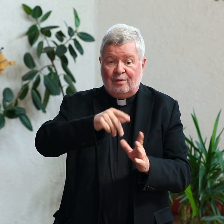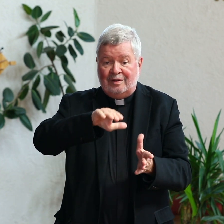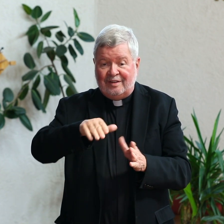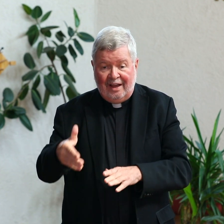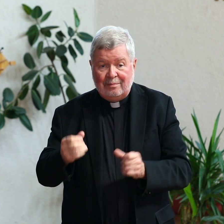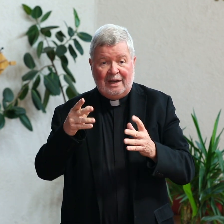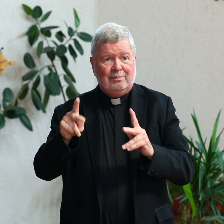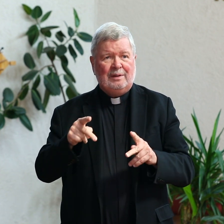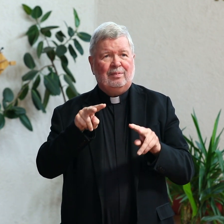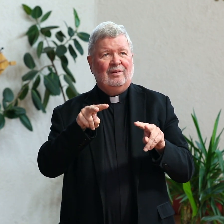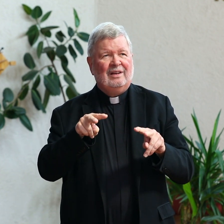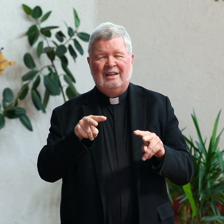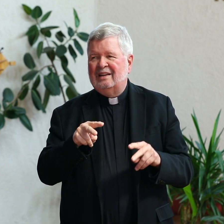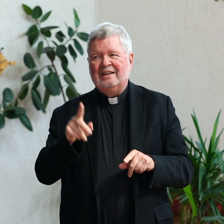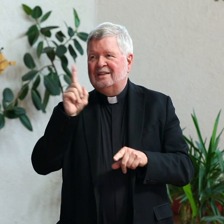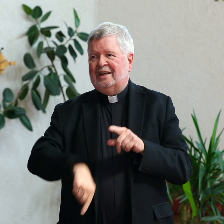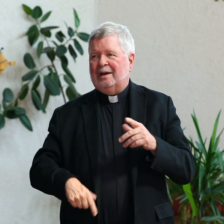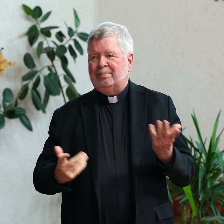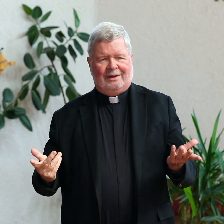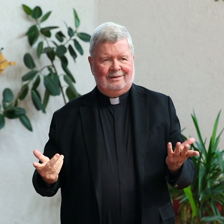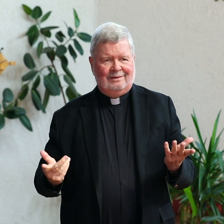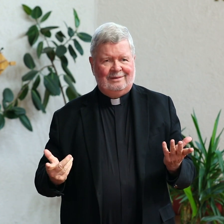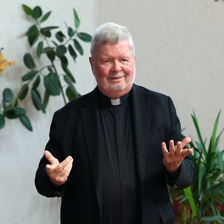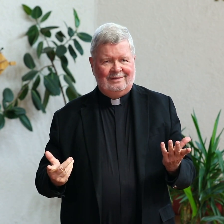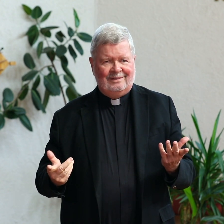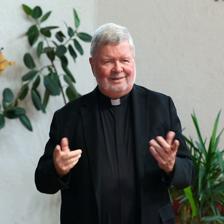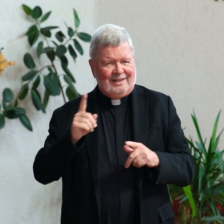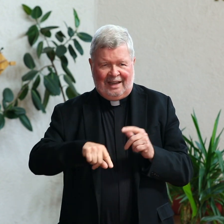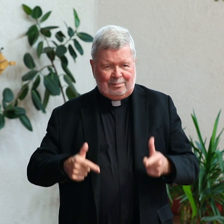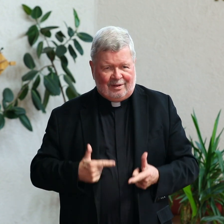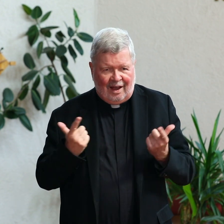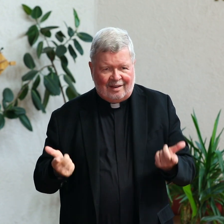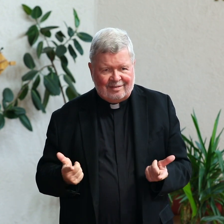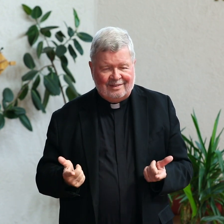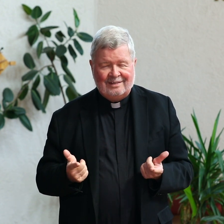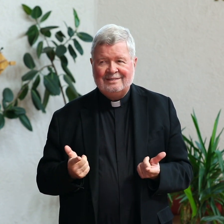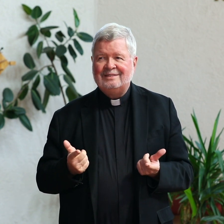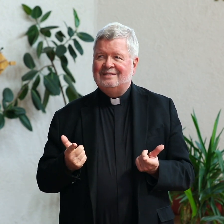the dead, many people can't be. He can't be alive.